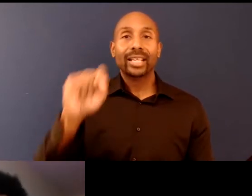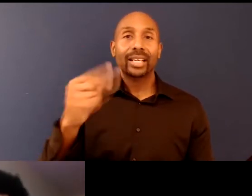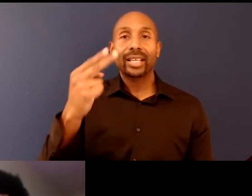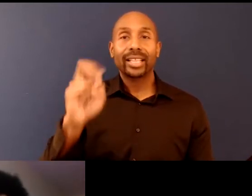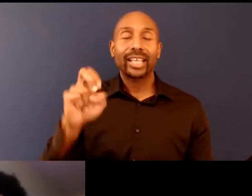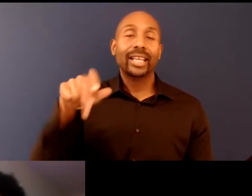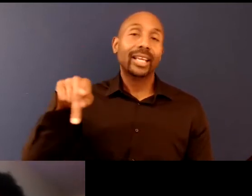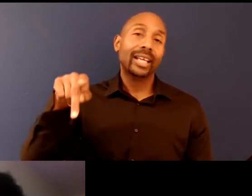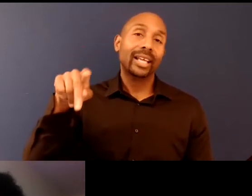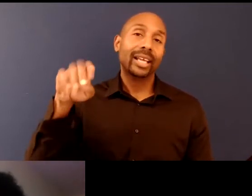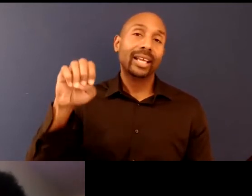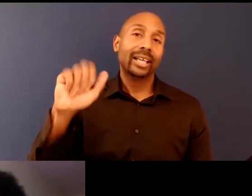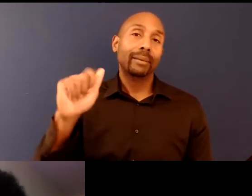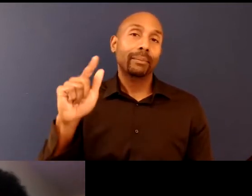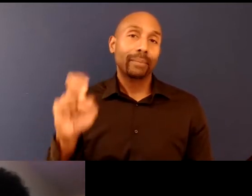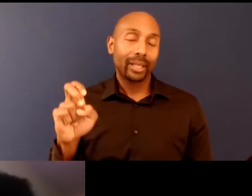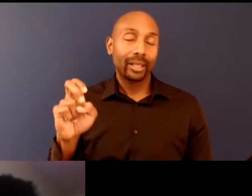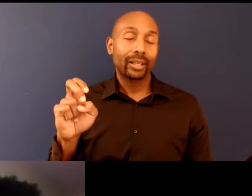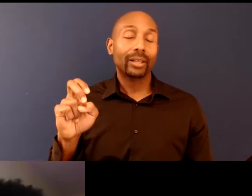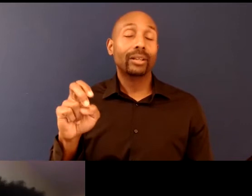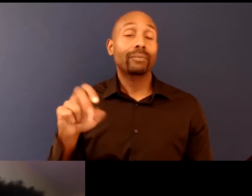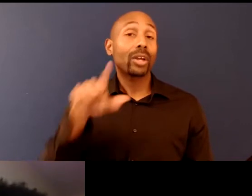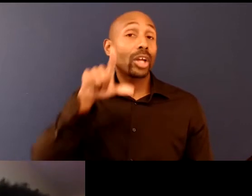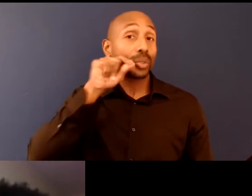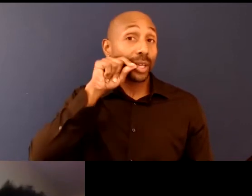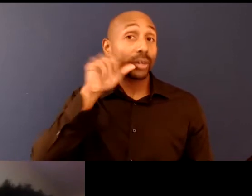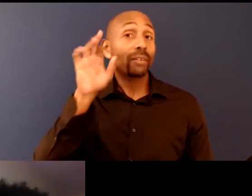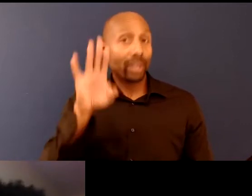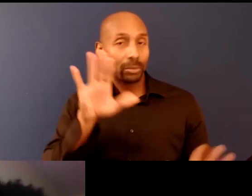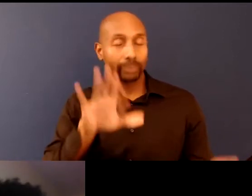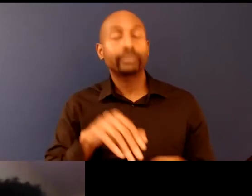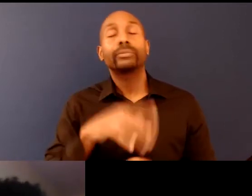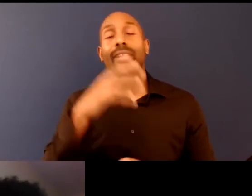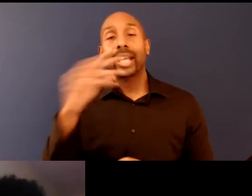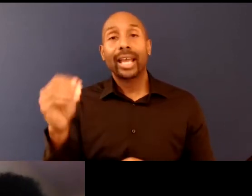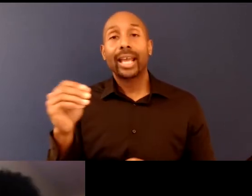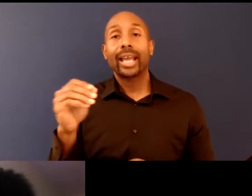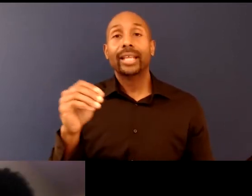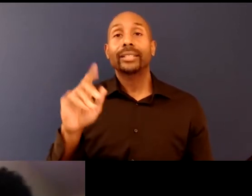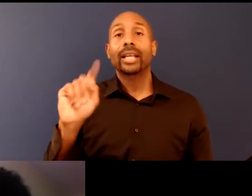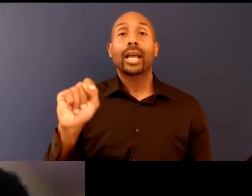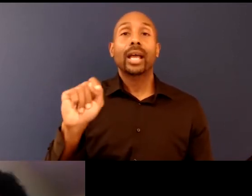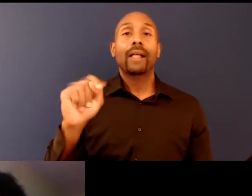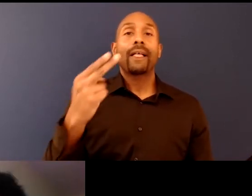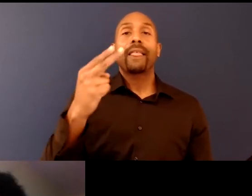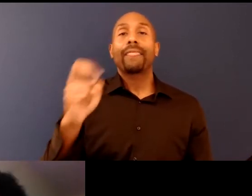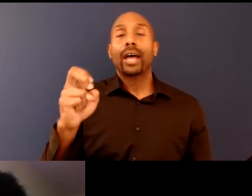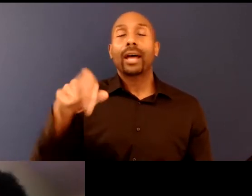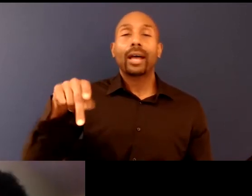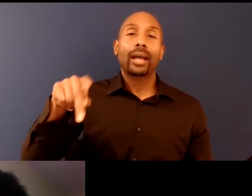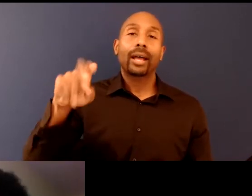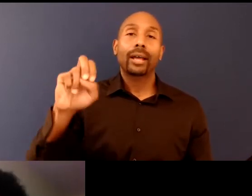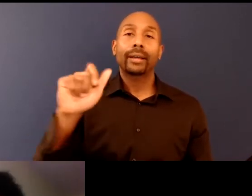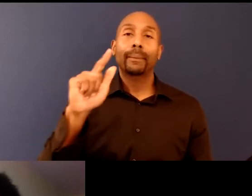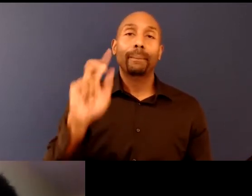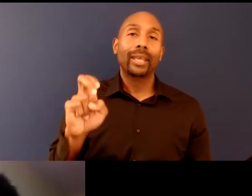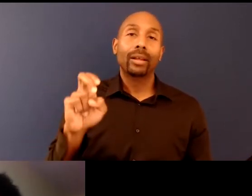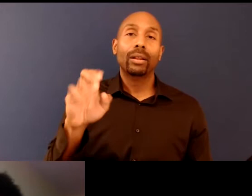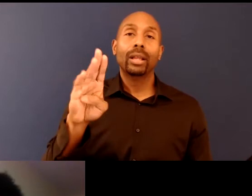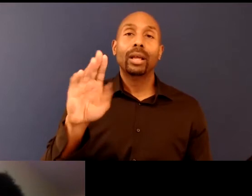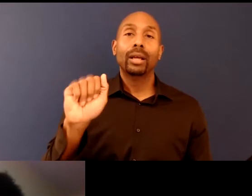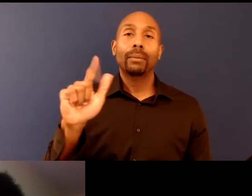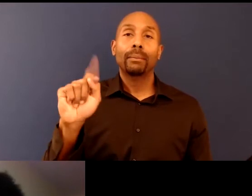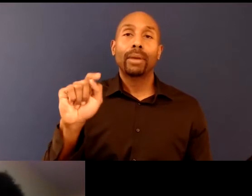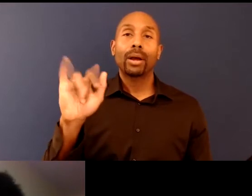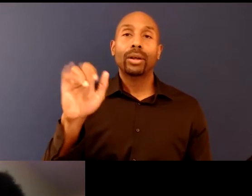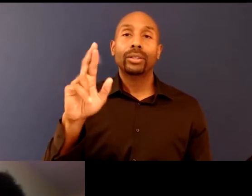and Facebook, and the Peale Baltimore on Instagram. So we acknowledge this event we begin